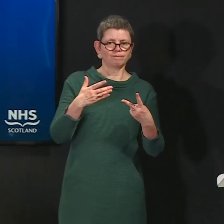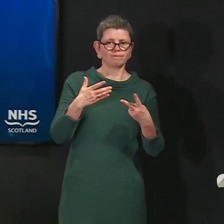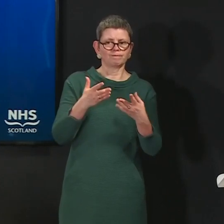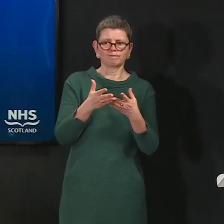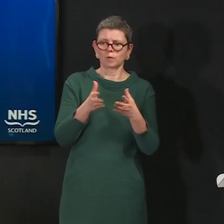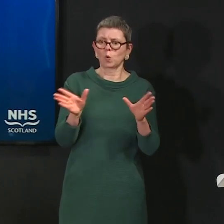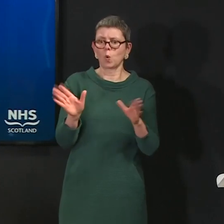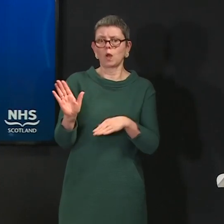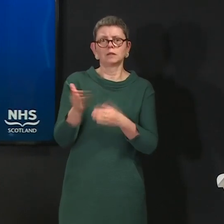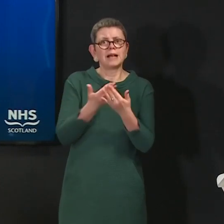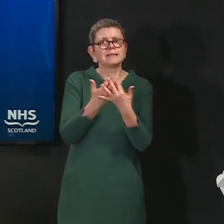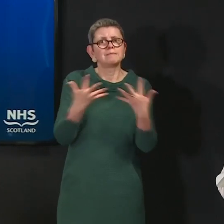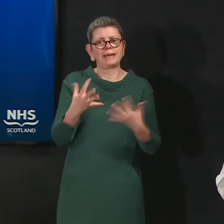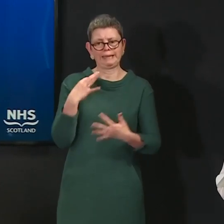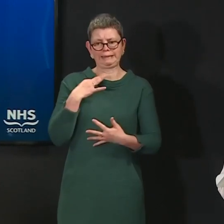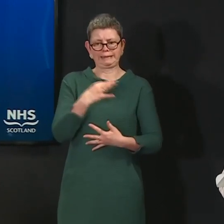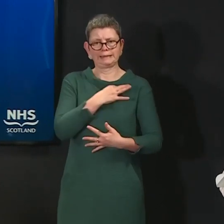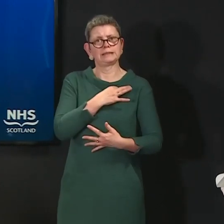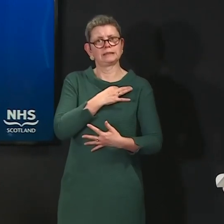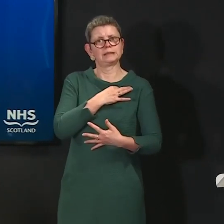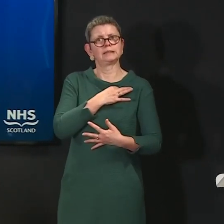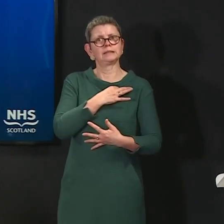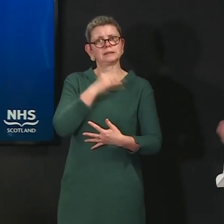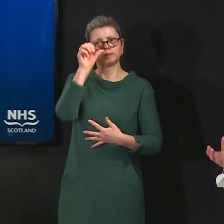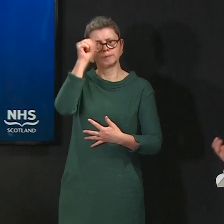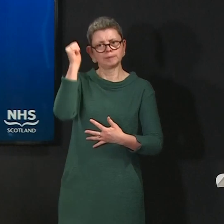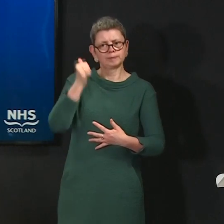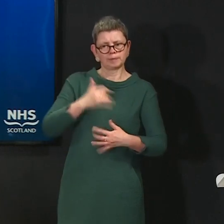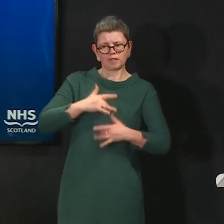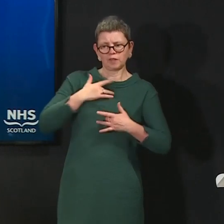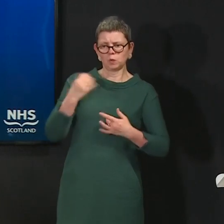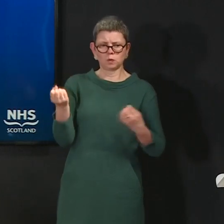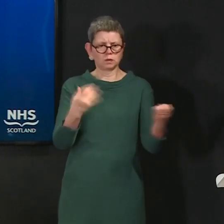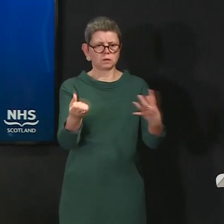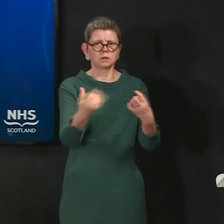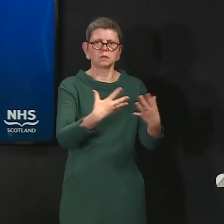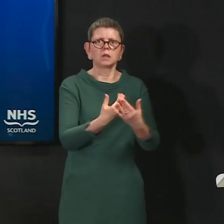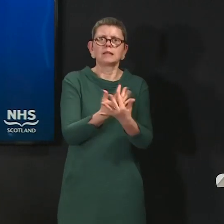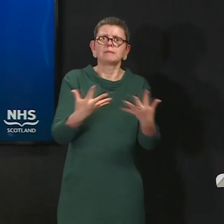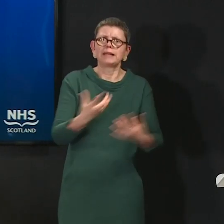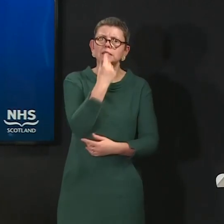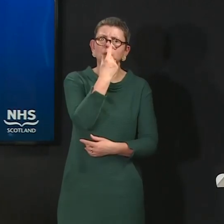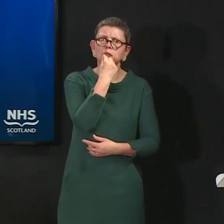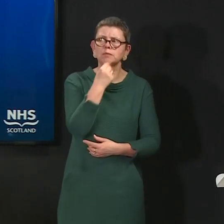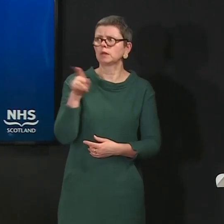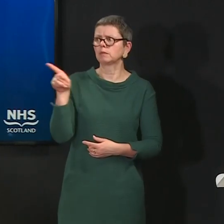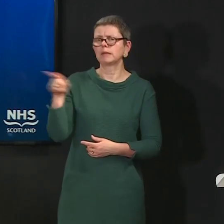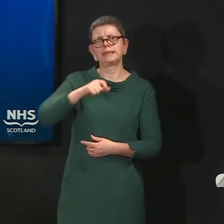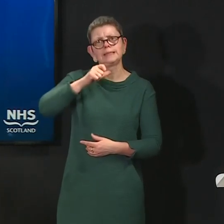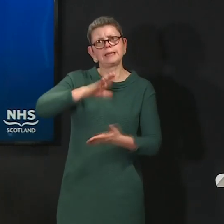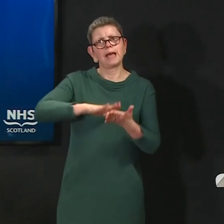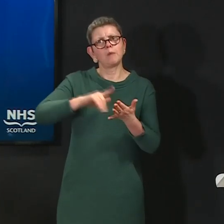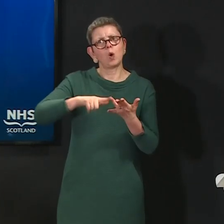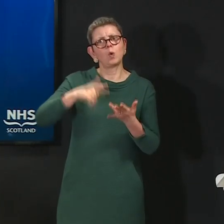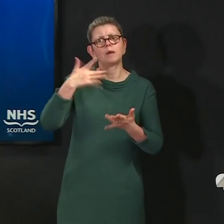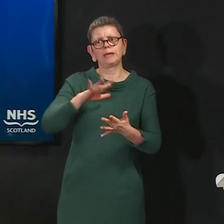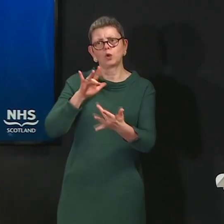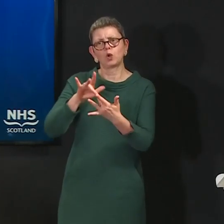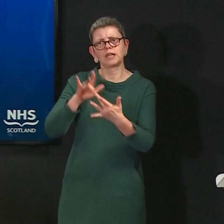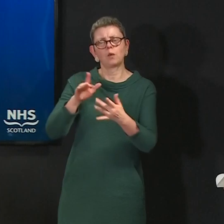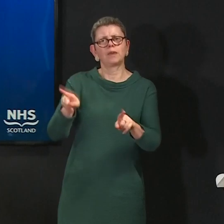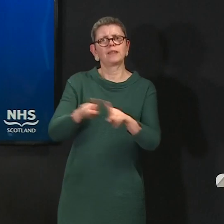community about the views that they have. So the CMO has been in touch with the Royal Colleges. I have spoken to